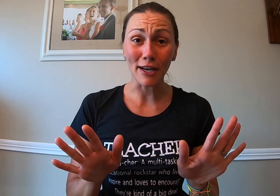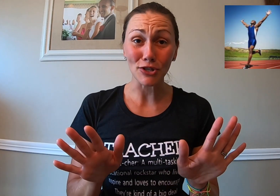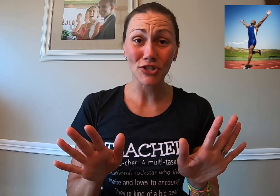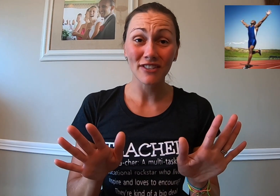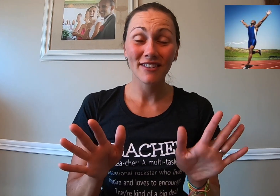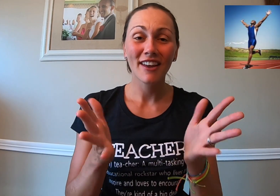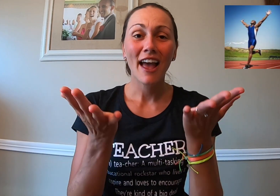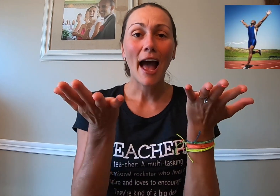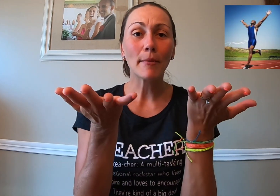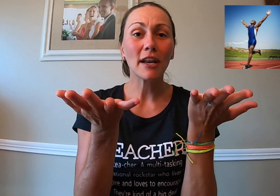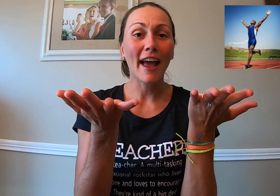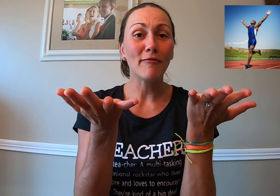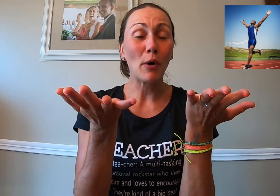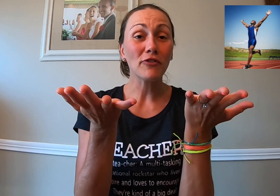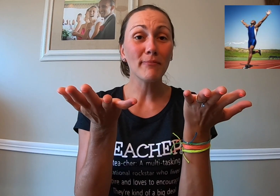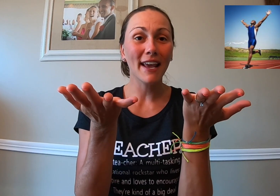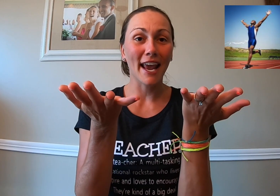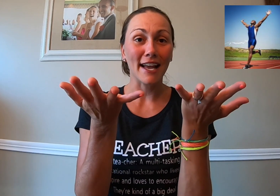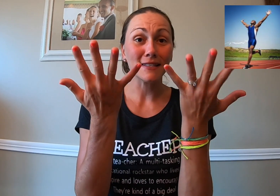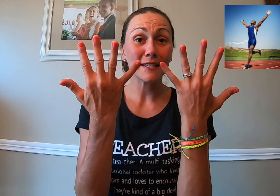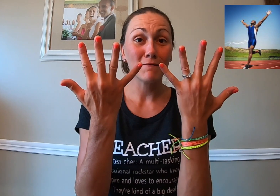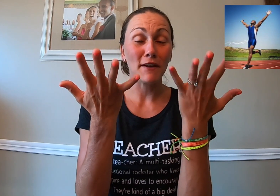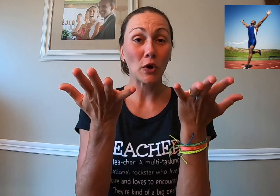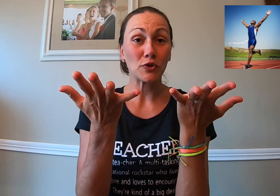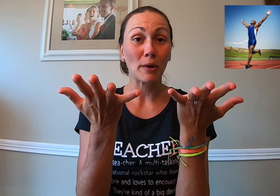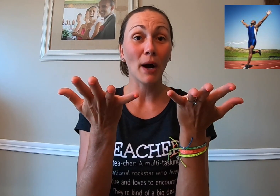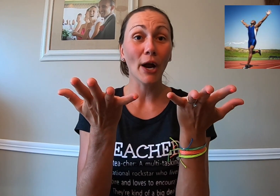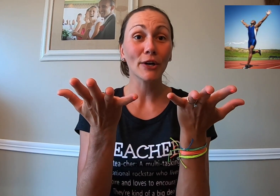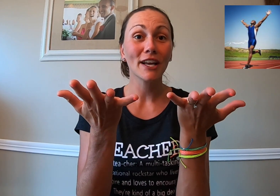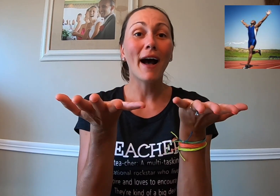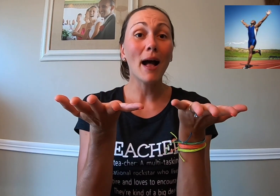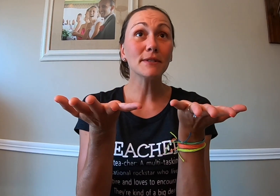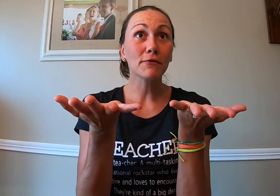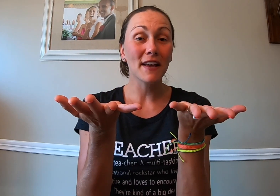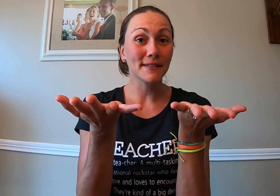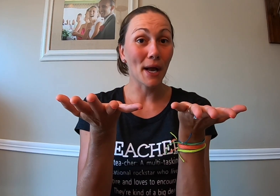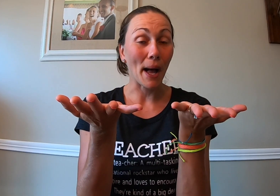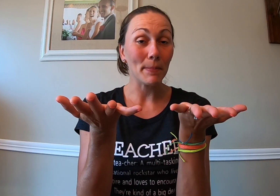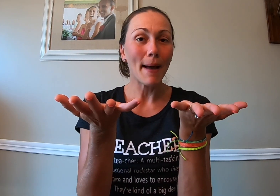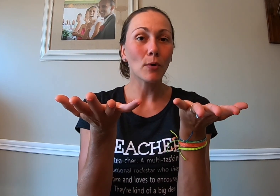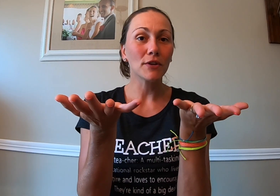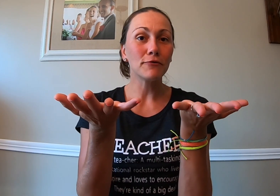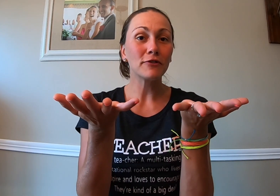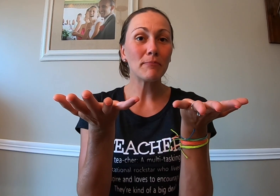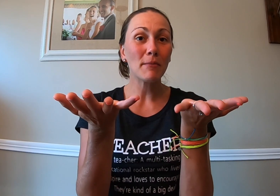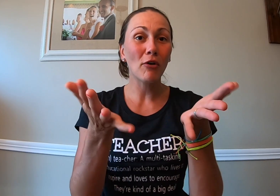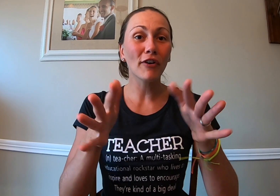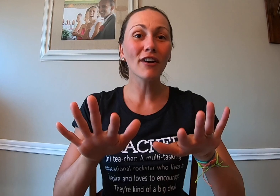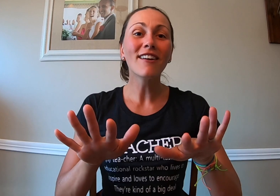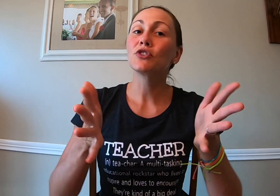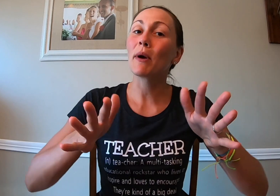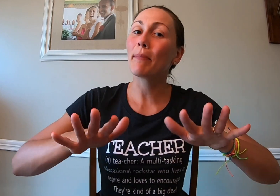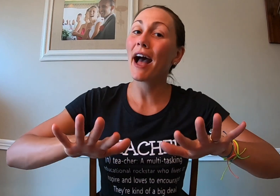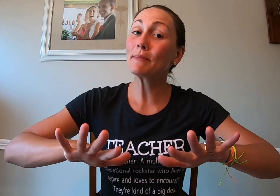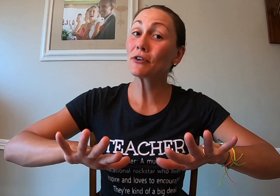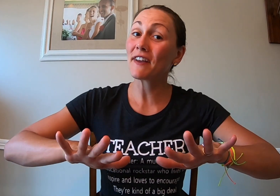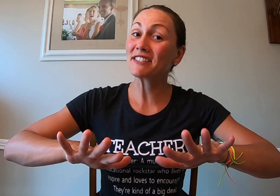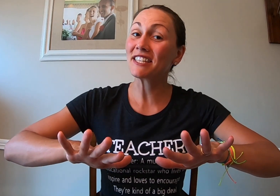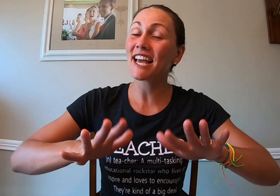finished. I'm going to have both of my hands, fingers are apart, palms are facing up. I'm going to flip them over so my palms are facing